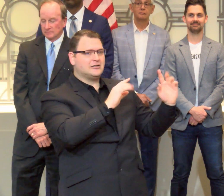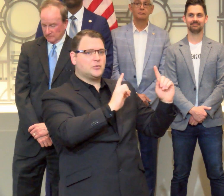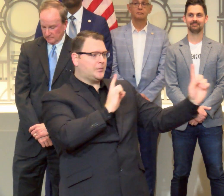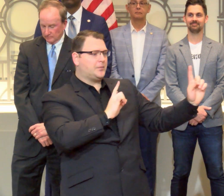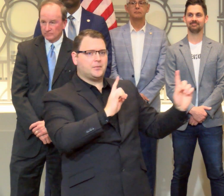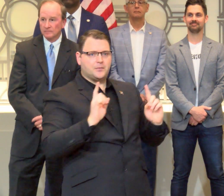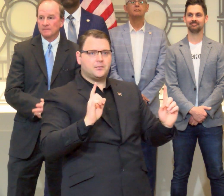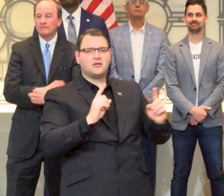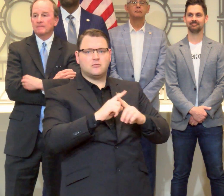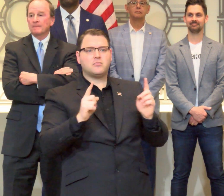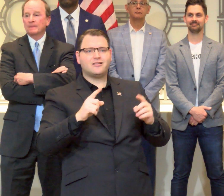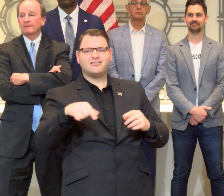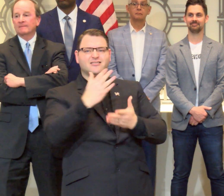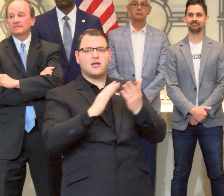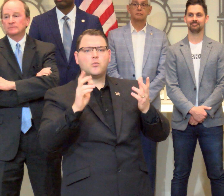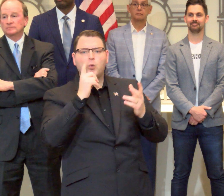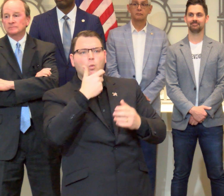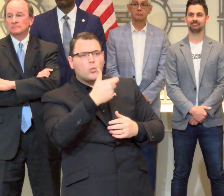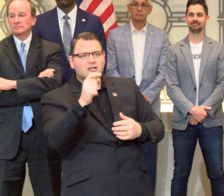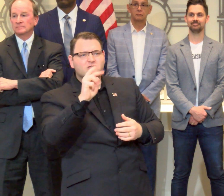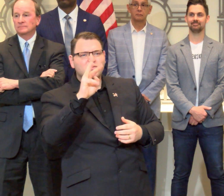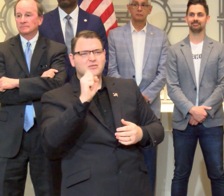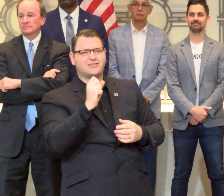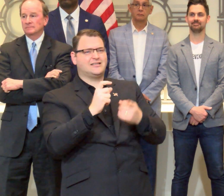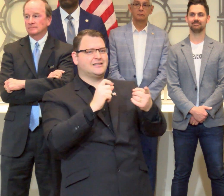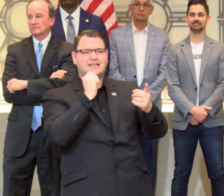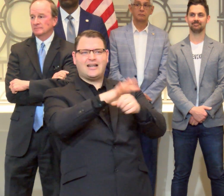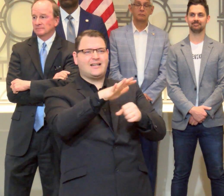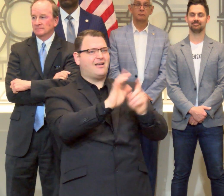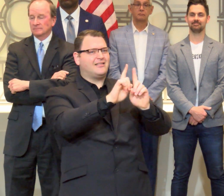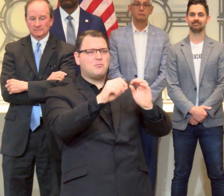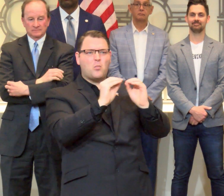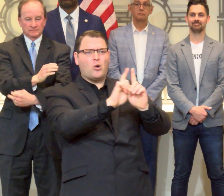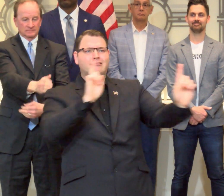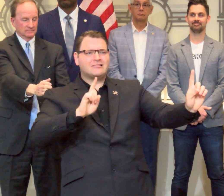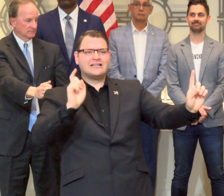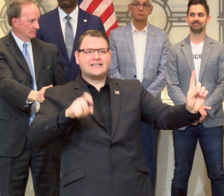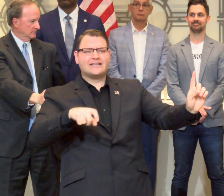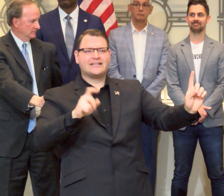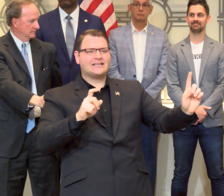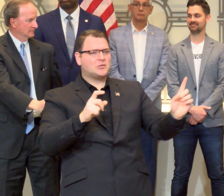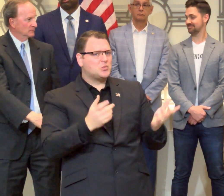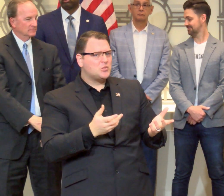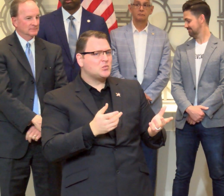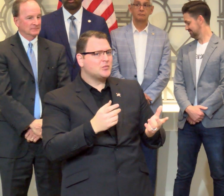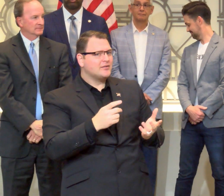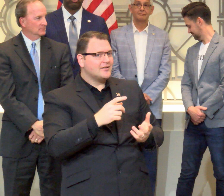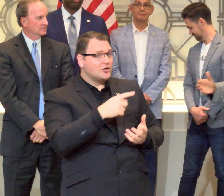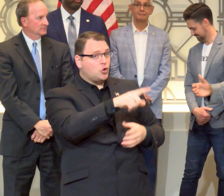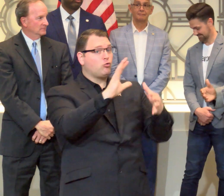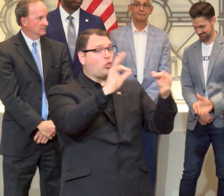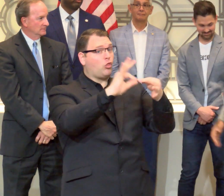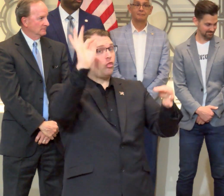talking about practicing what we preach, and they're concerned about the fact that perhaps we aren't spread out enough. worries about that right now? What do you tell those residents?